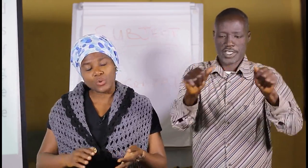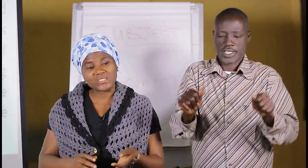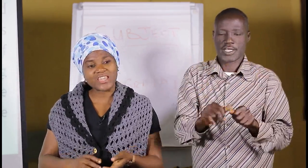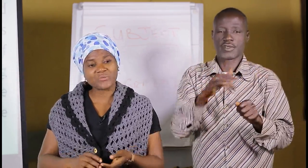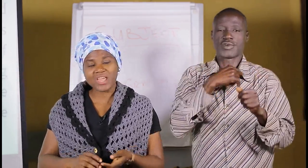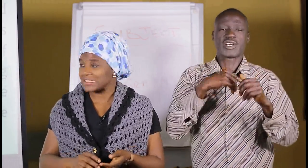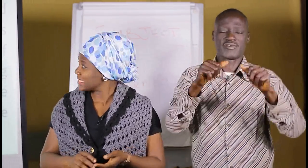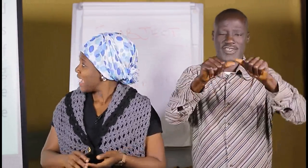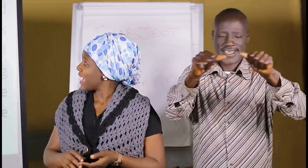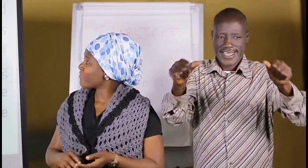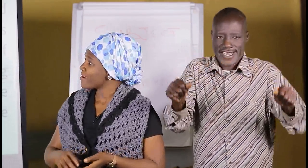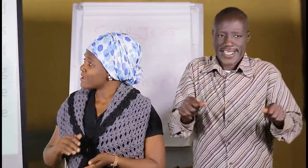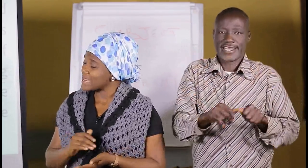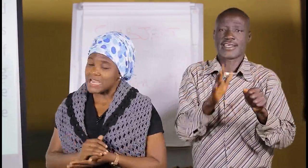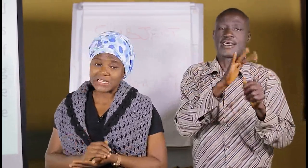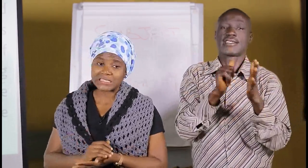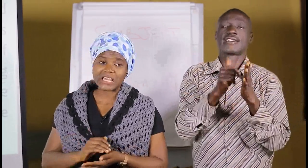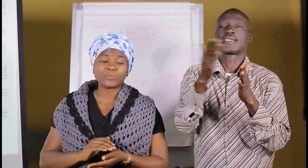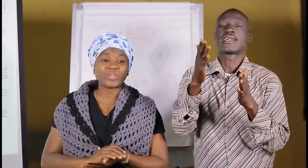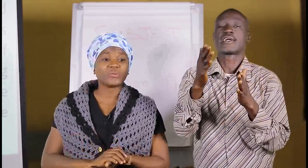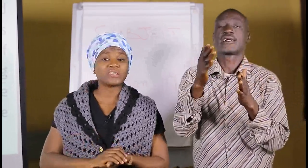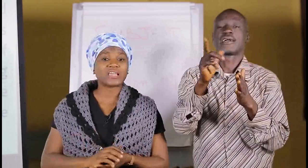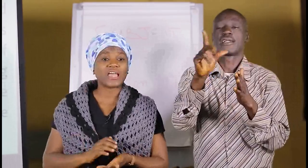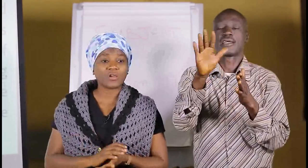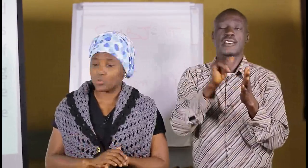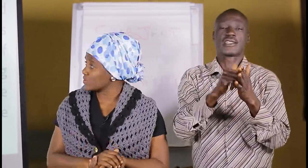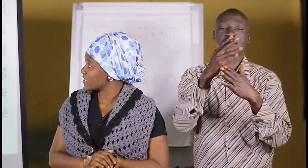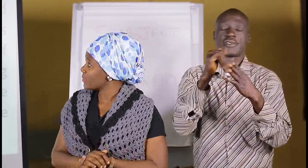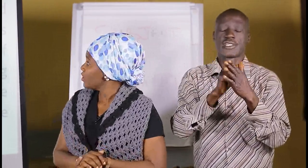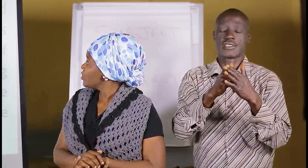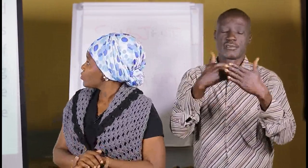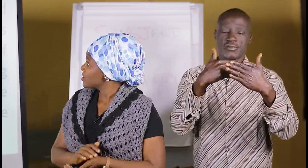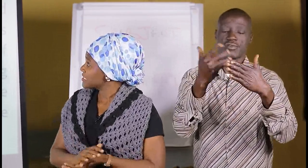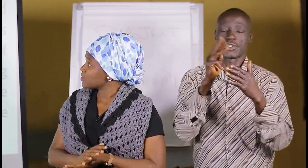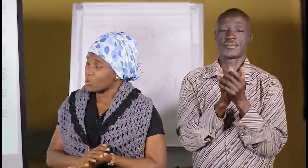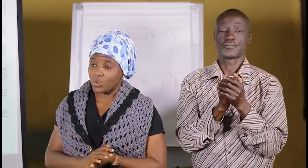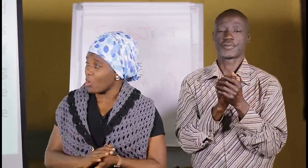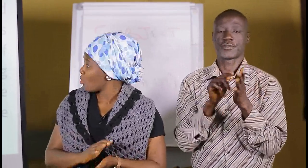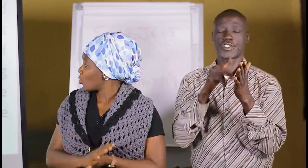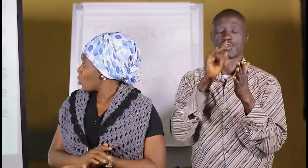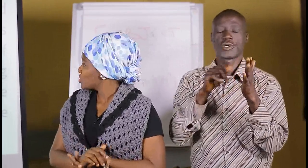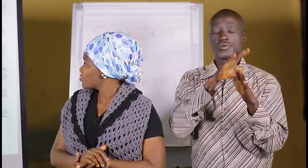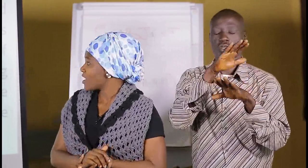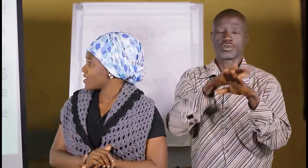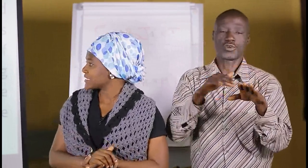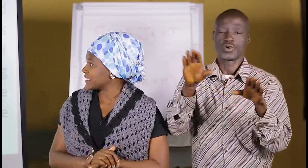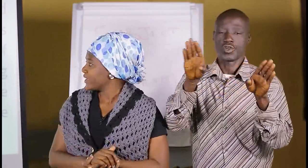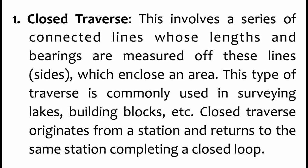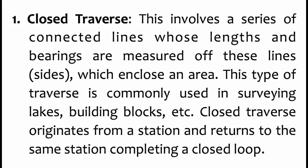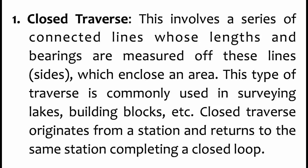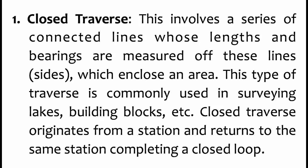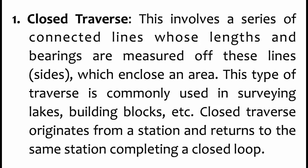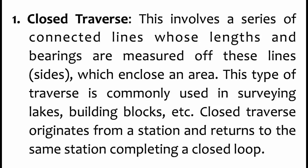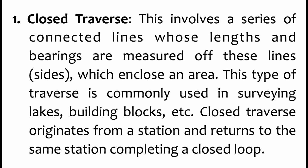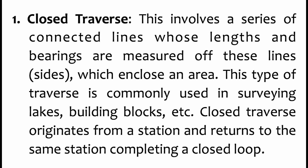an enclosed areas and there are lines and bearings that enclose them. So this is what we call closed traverse.